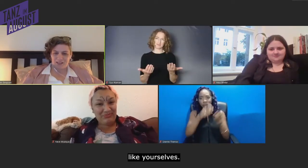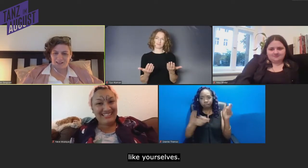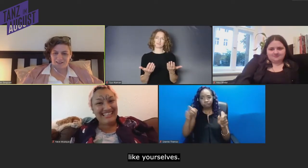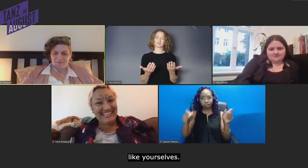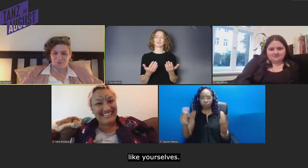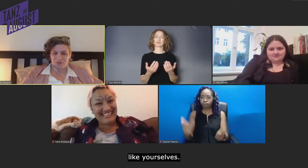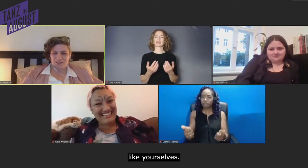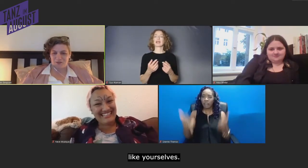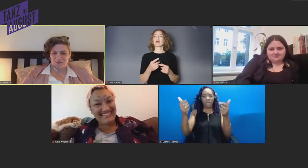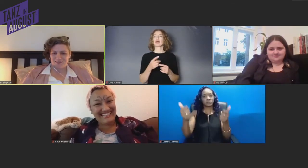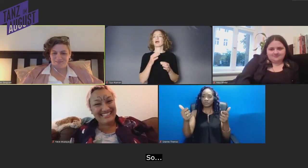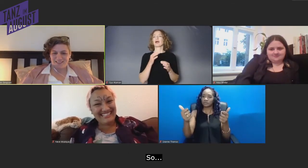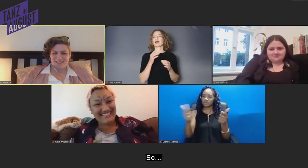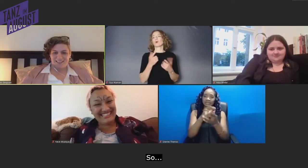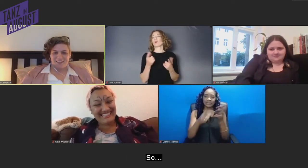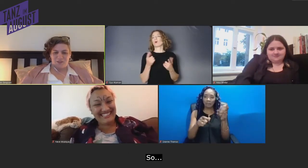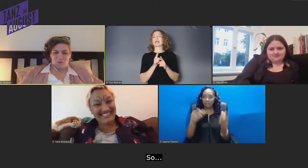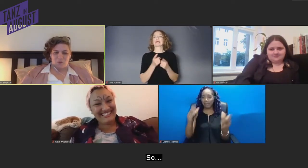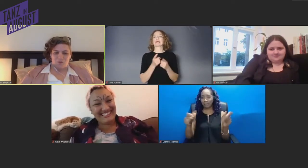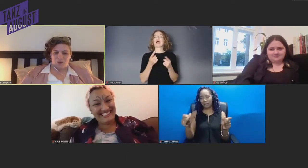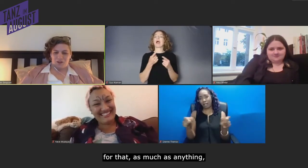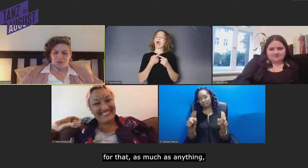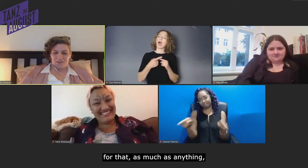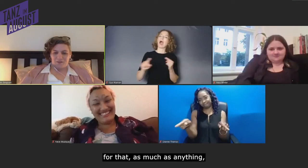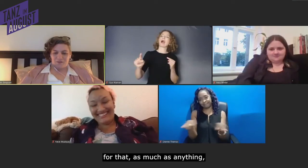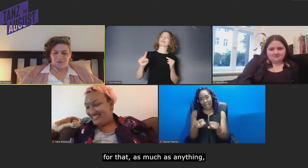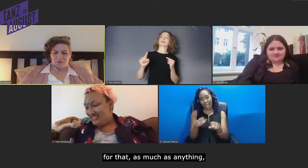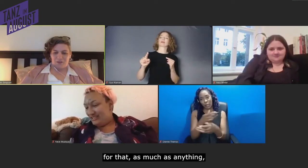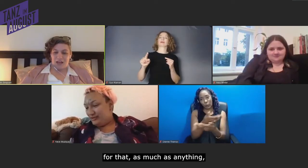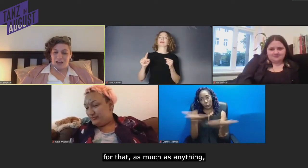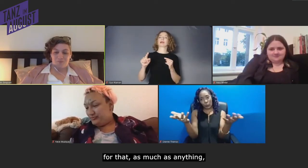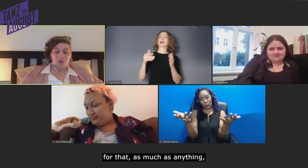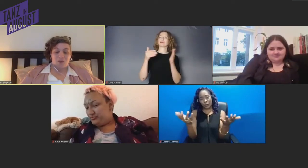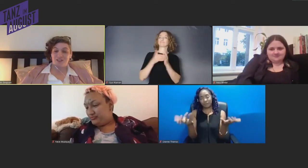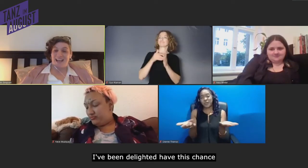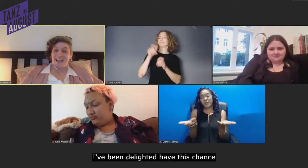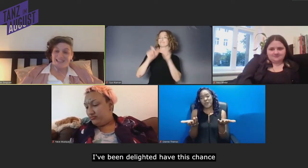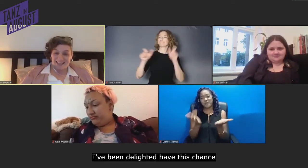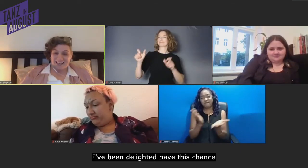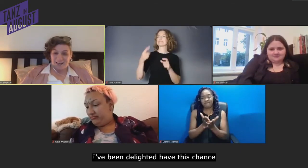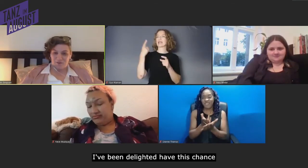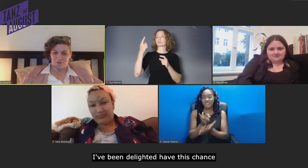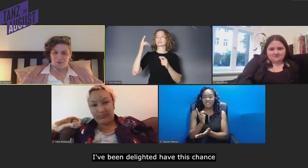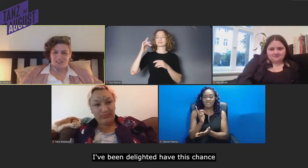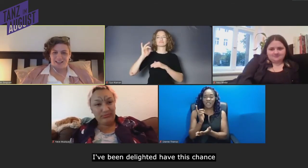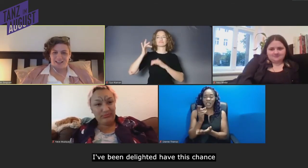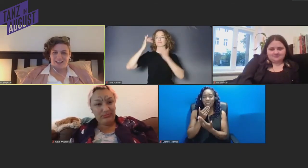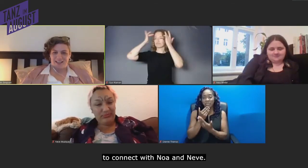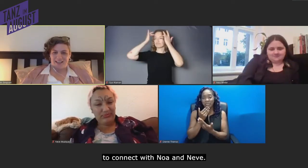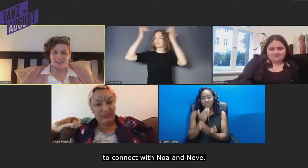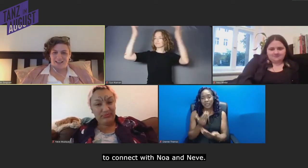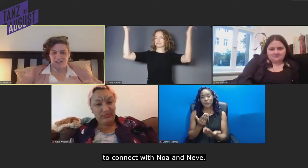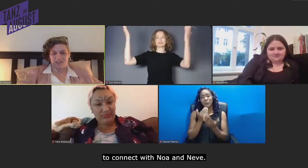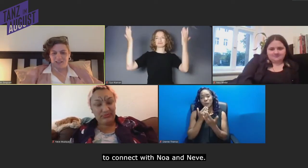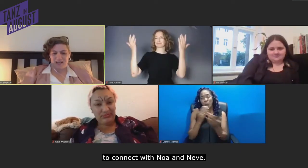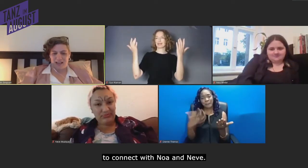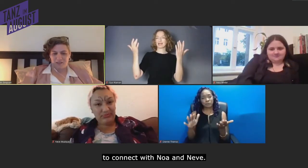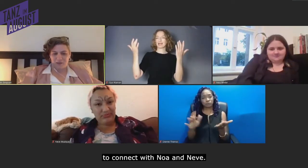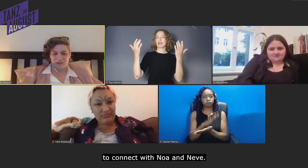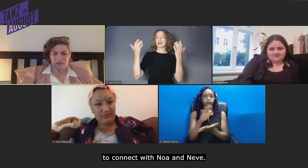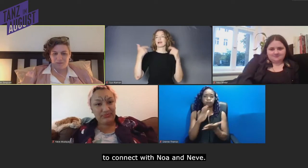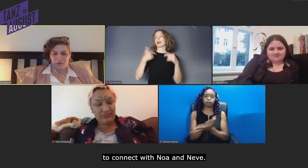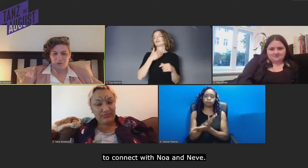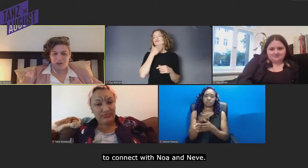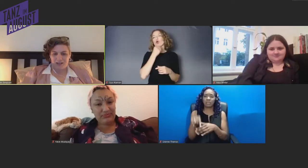like yourselves. So for that, as much as anything, I've just been delighted to have this chance to connect